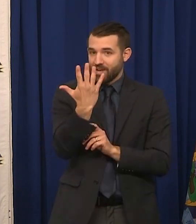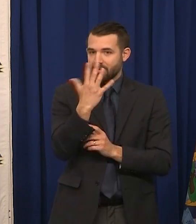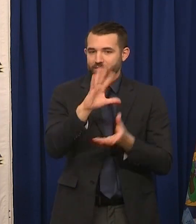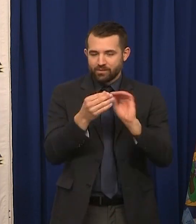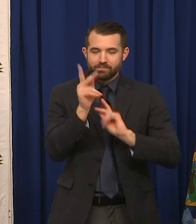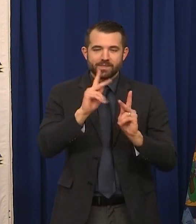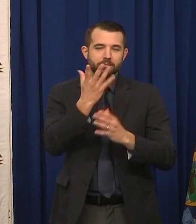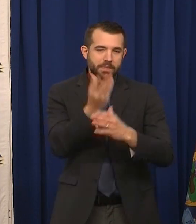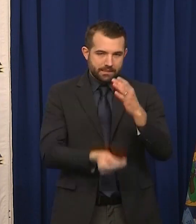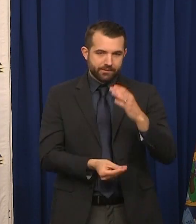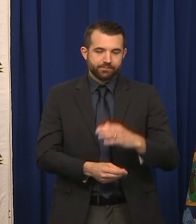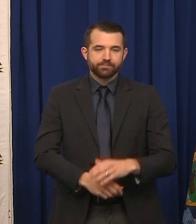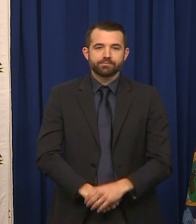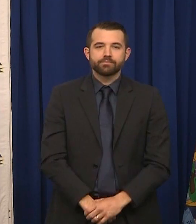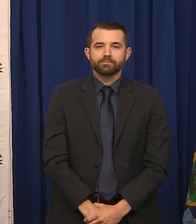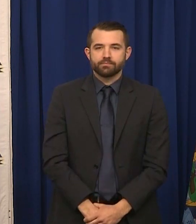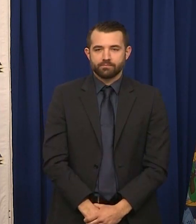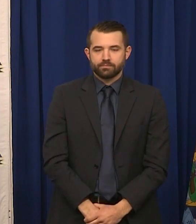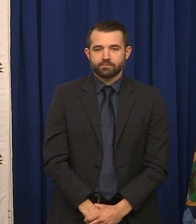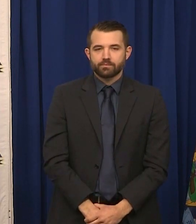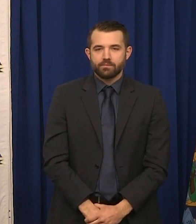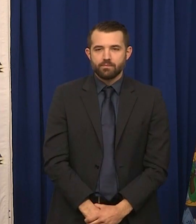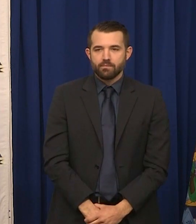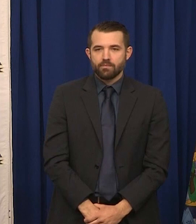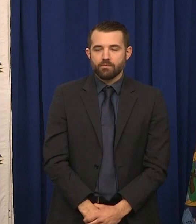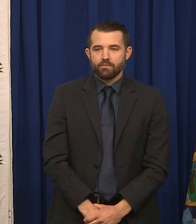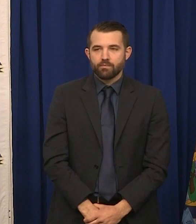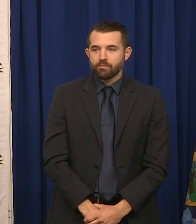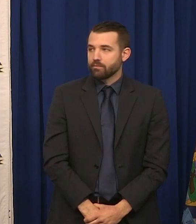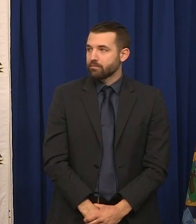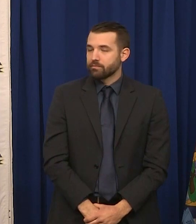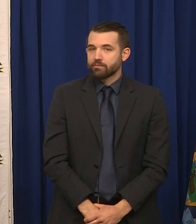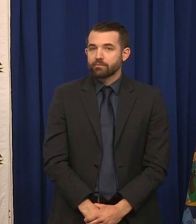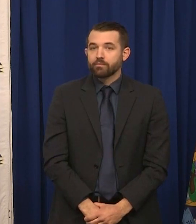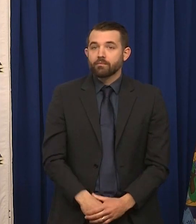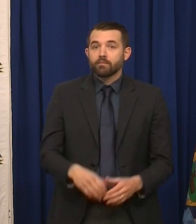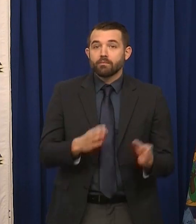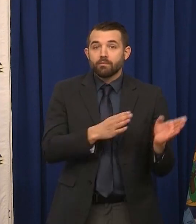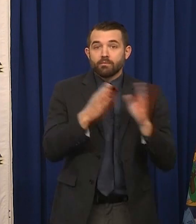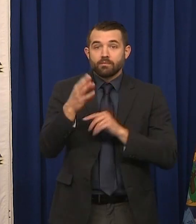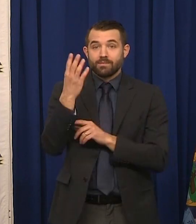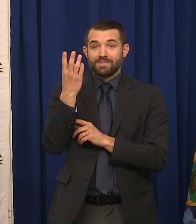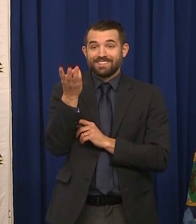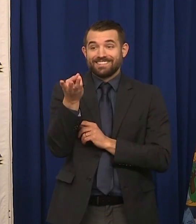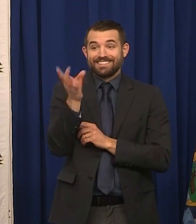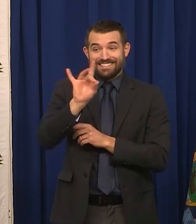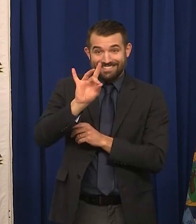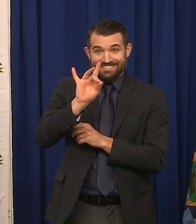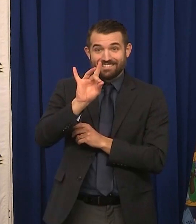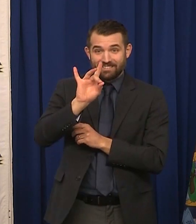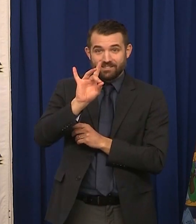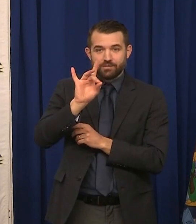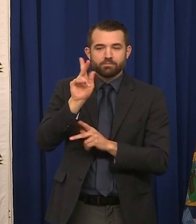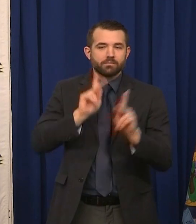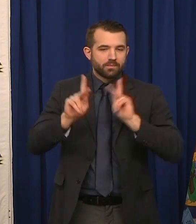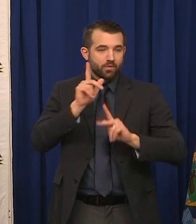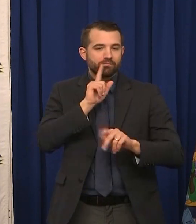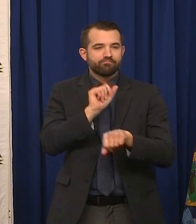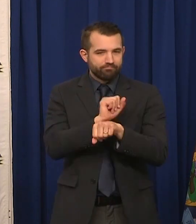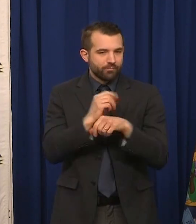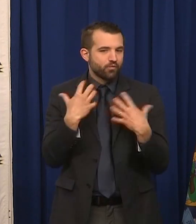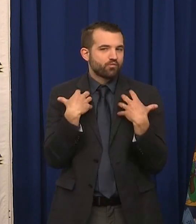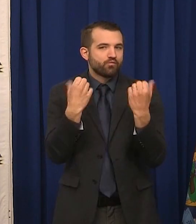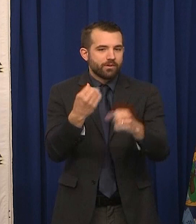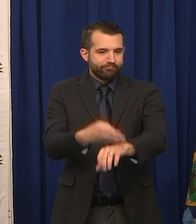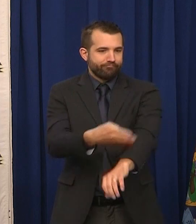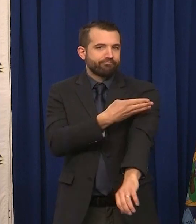been diagnosed with COVID-19. There have also been 68 individuals who have recovered and have